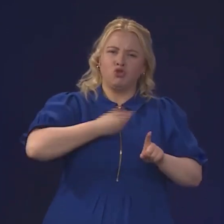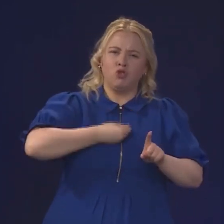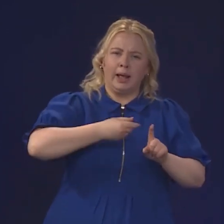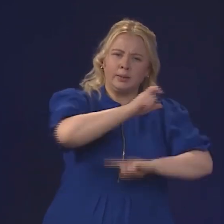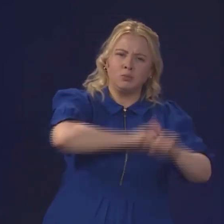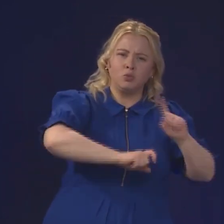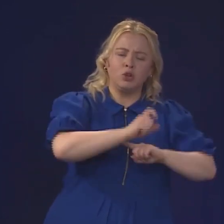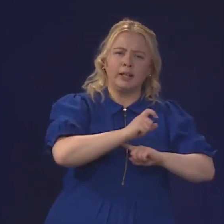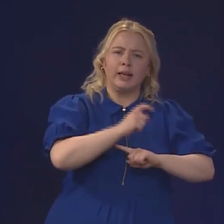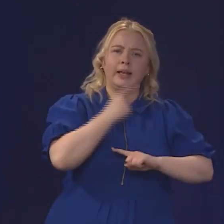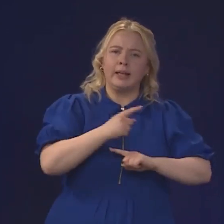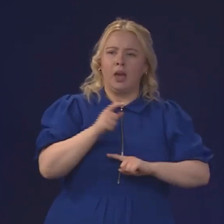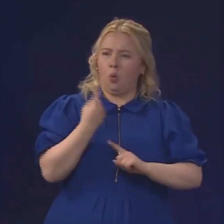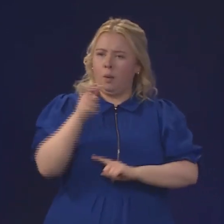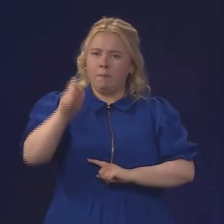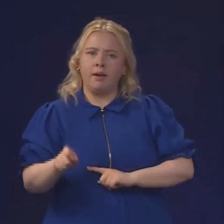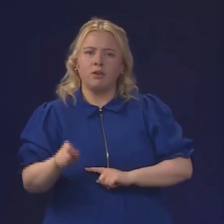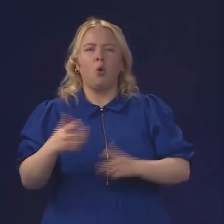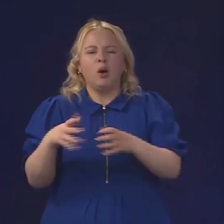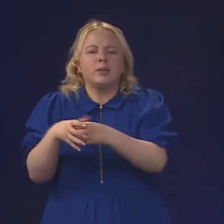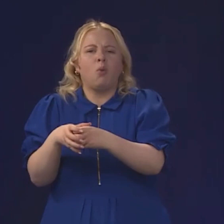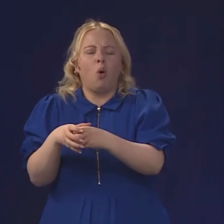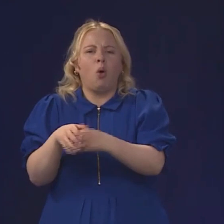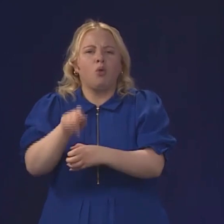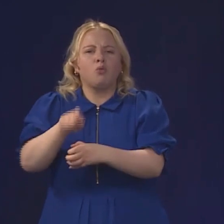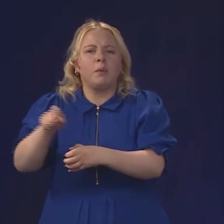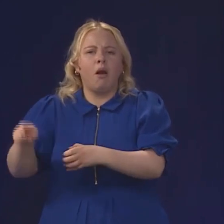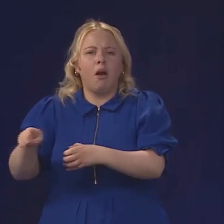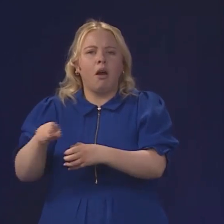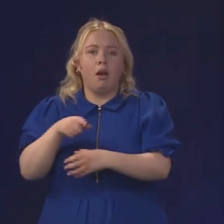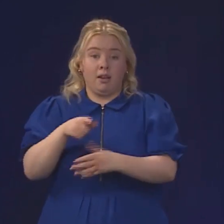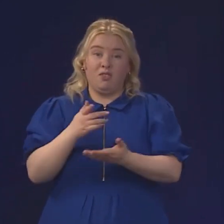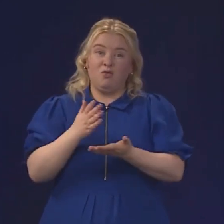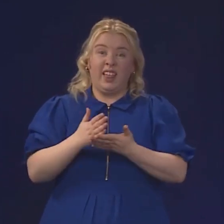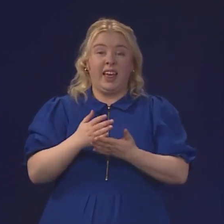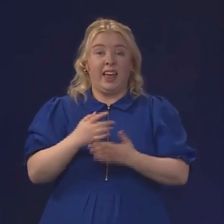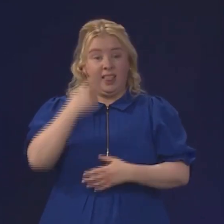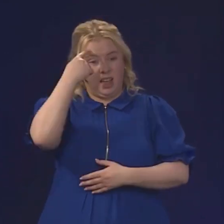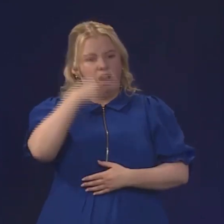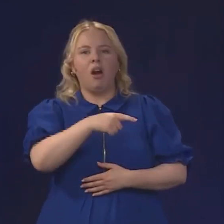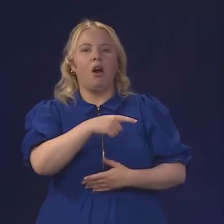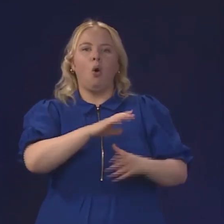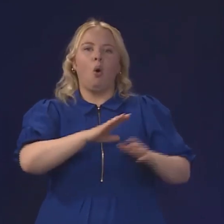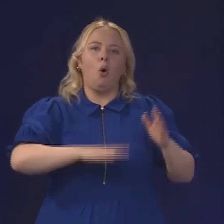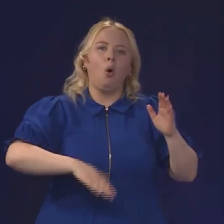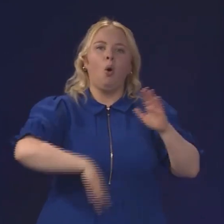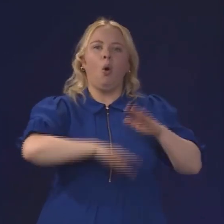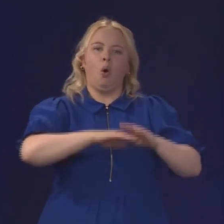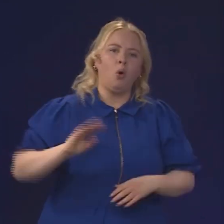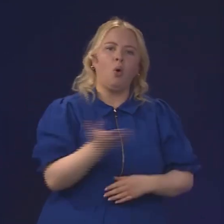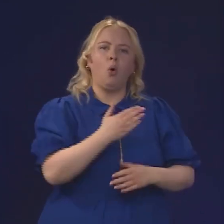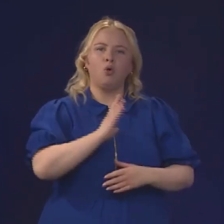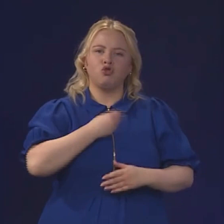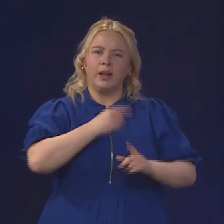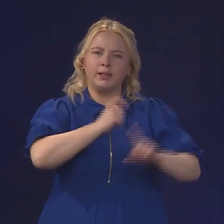small minority of individuals somehow forms a justification for taking away rights from the whole group or